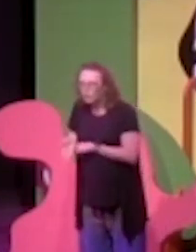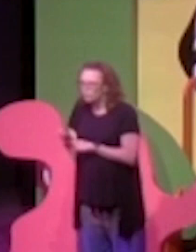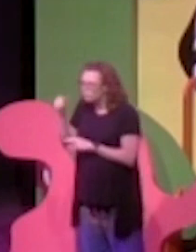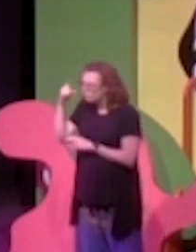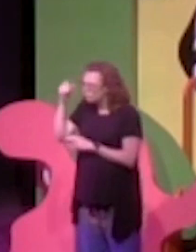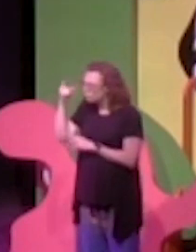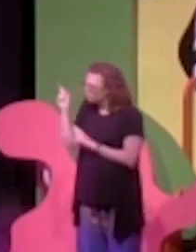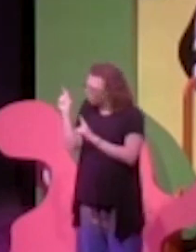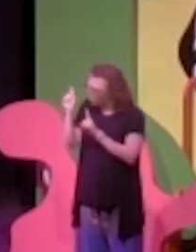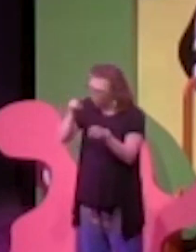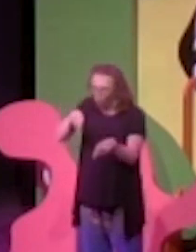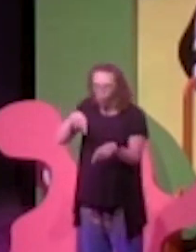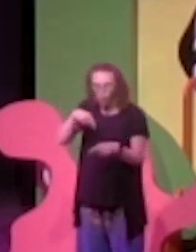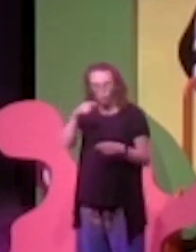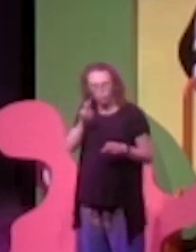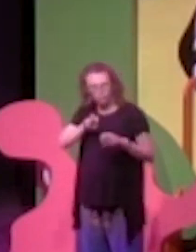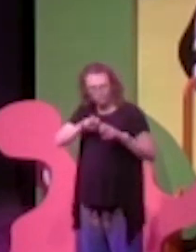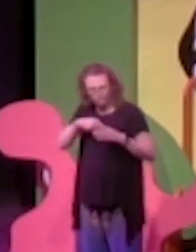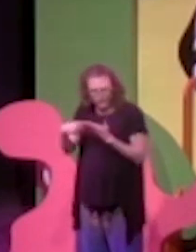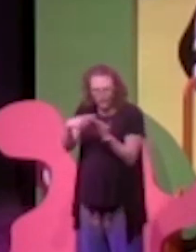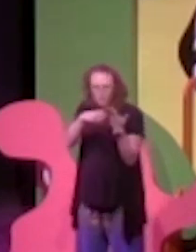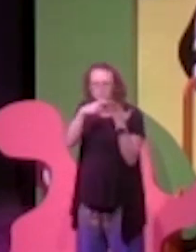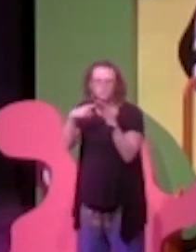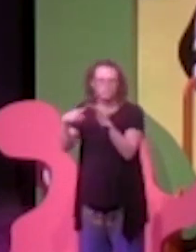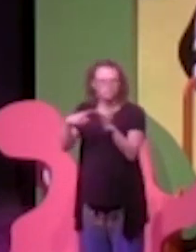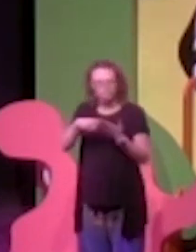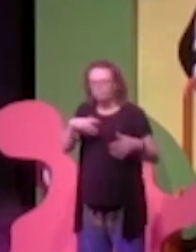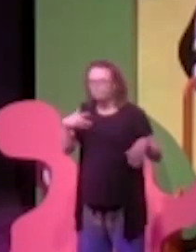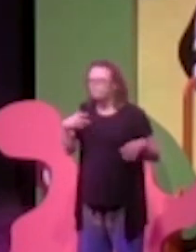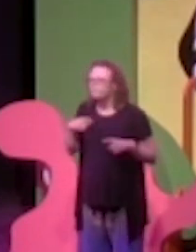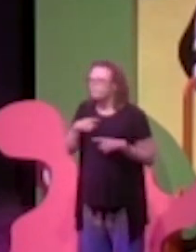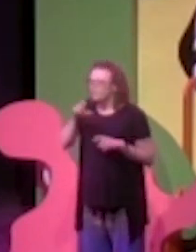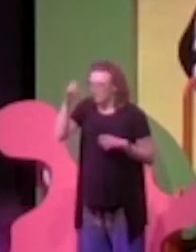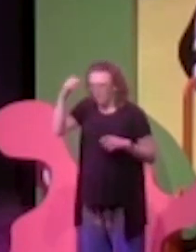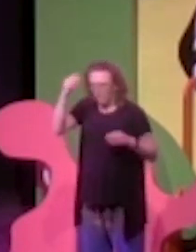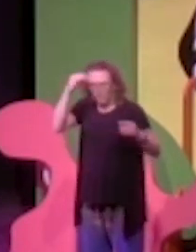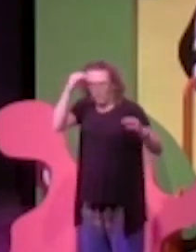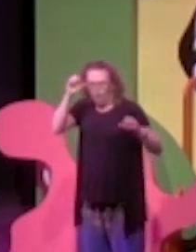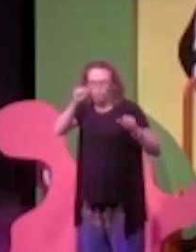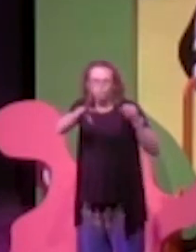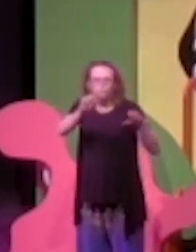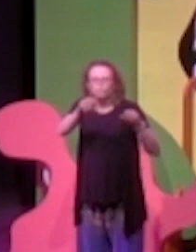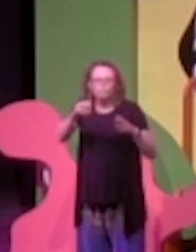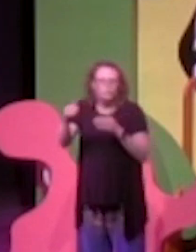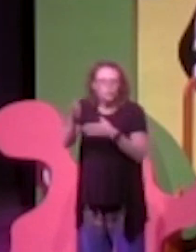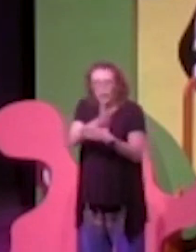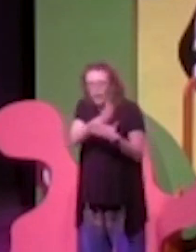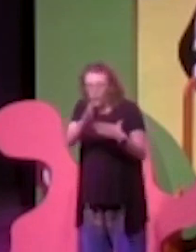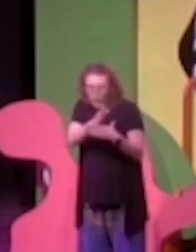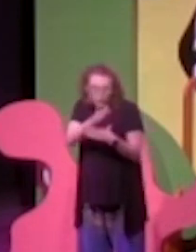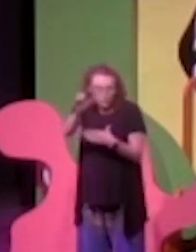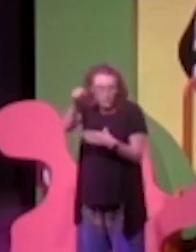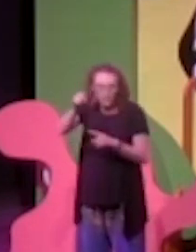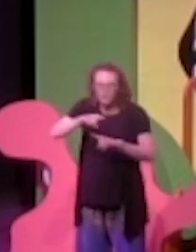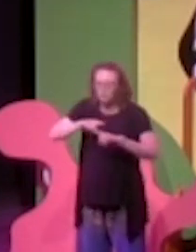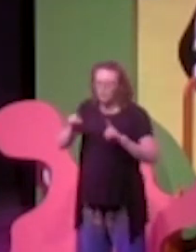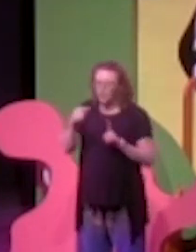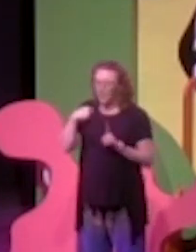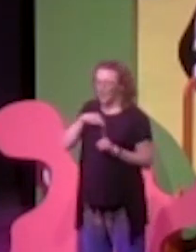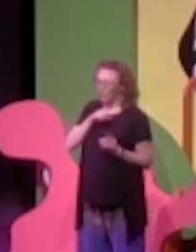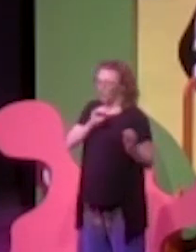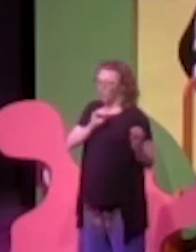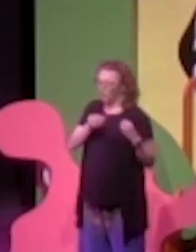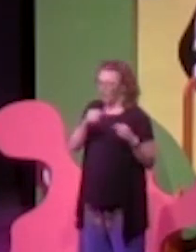planning. One example of that very briefly is our organization alone in the last, since the end of